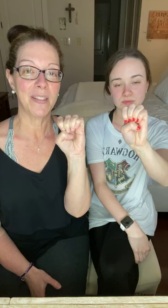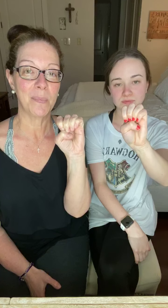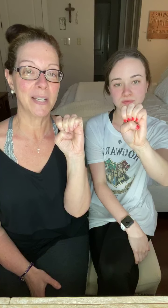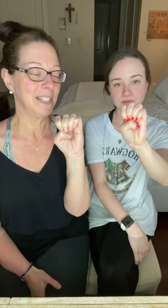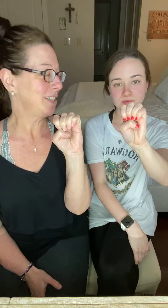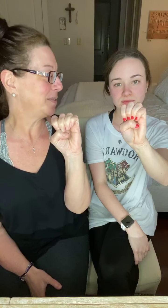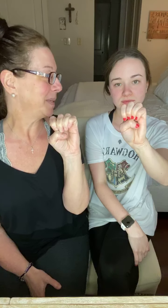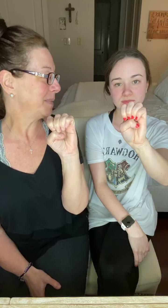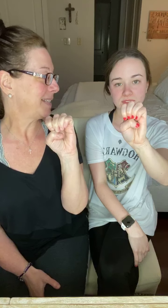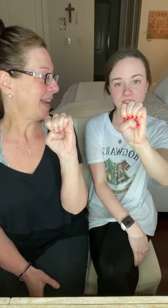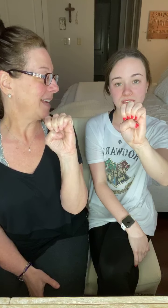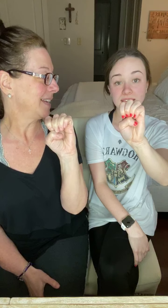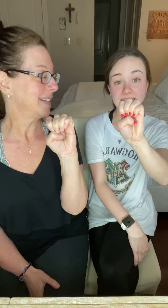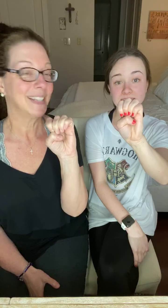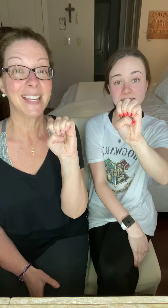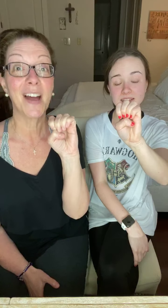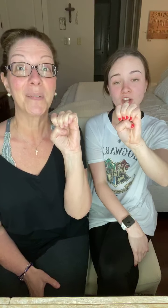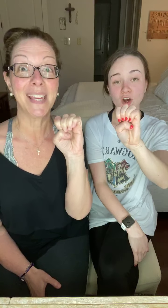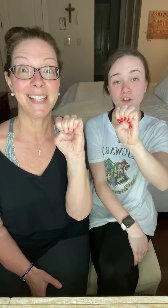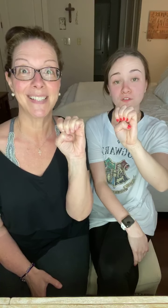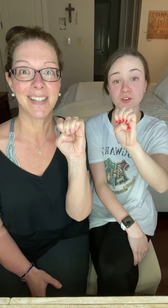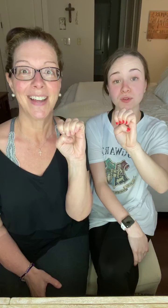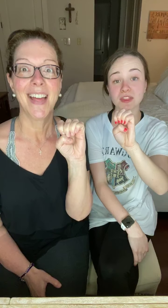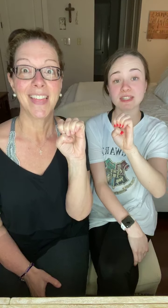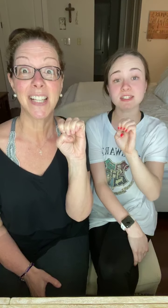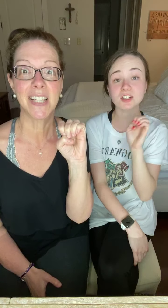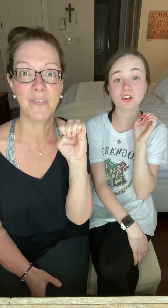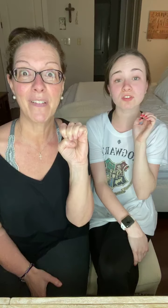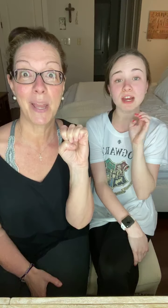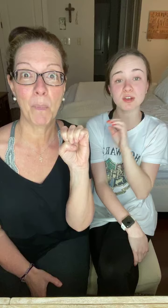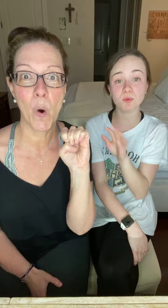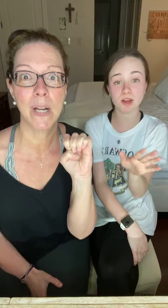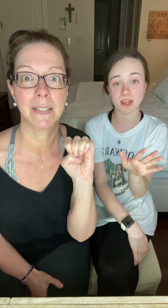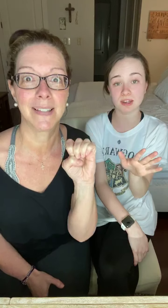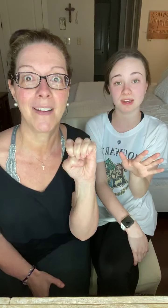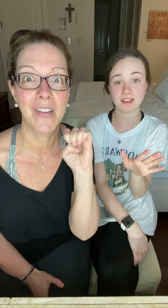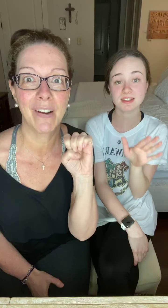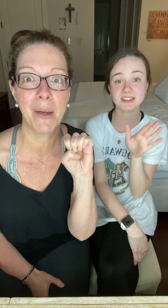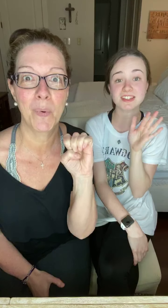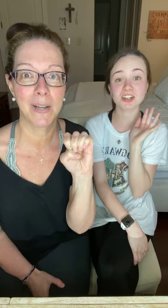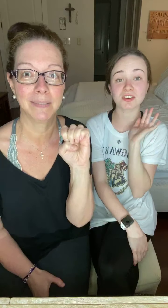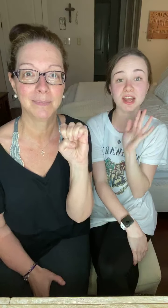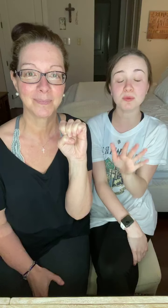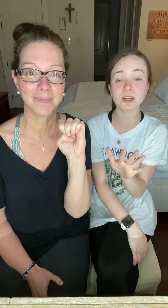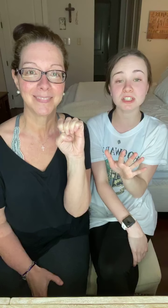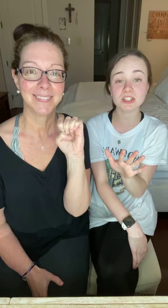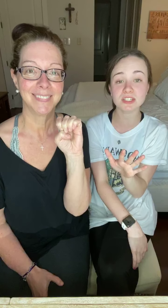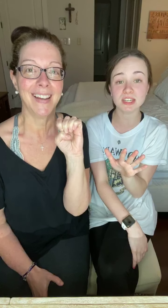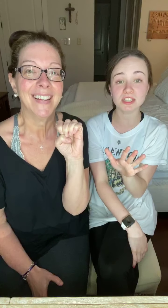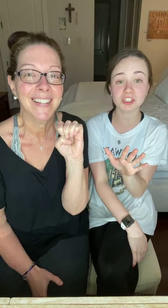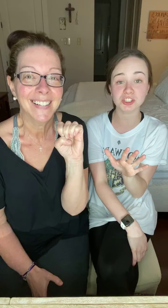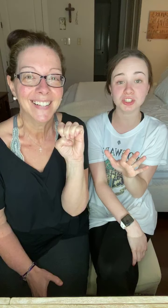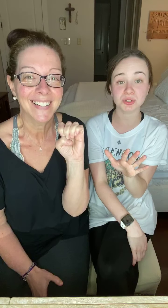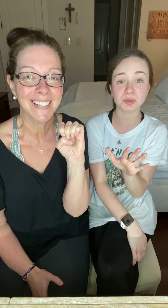that we're going to do, what did we say? Eat. Oh, eat. food. This is a great important. Very important. This great one to teach to